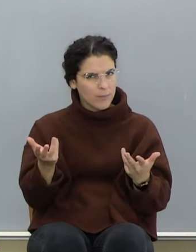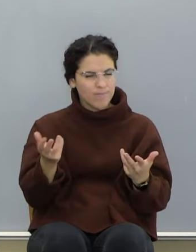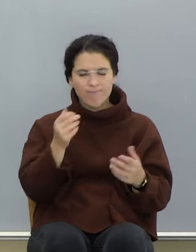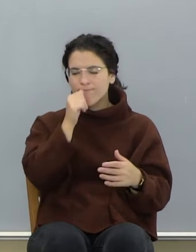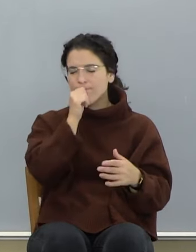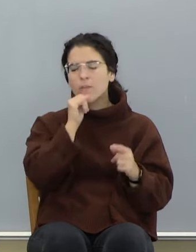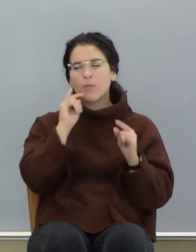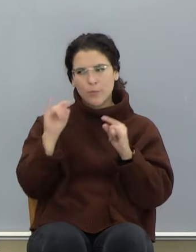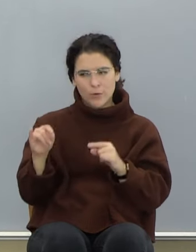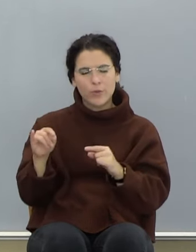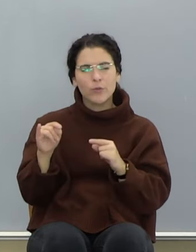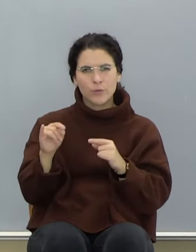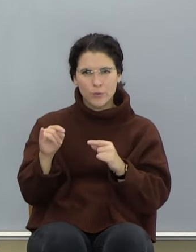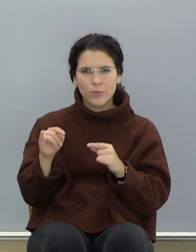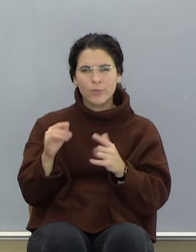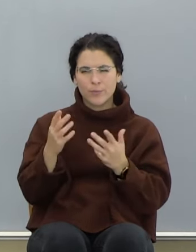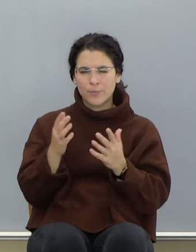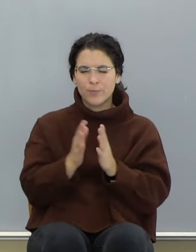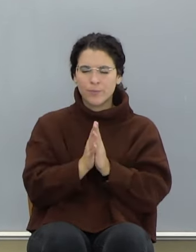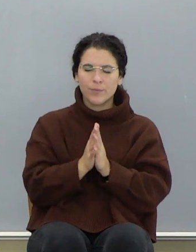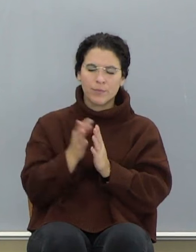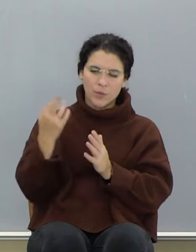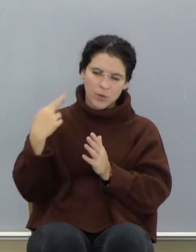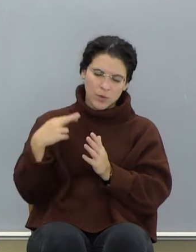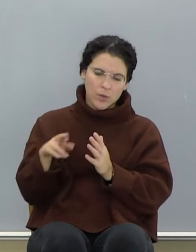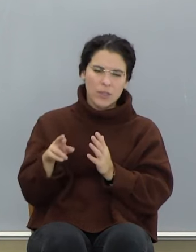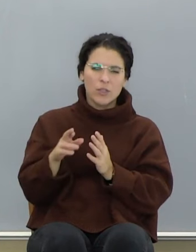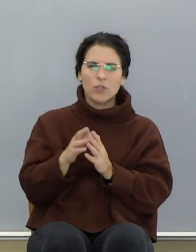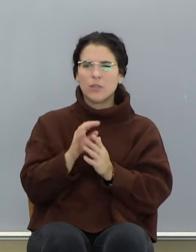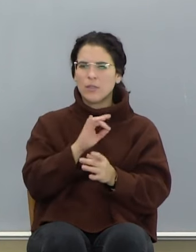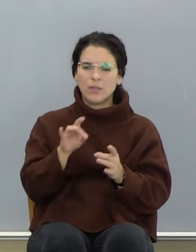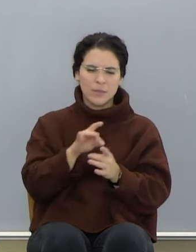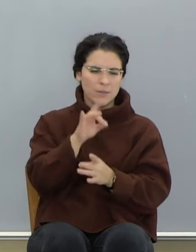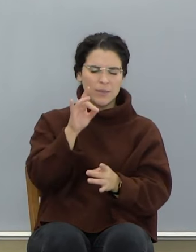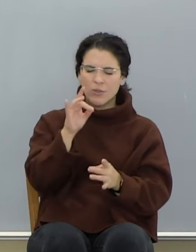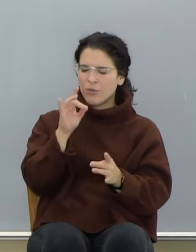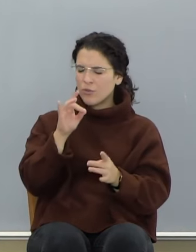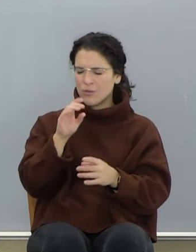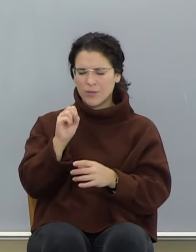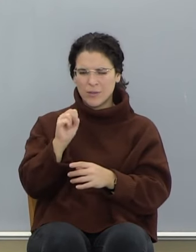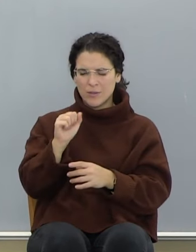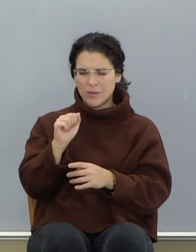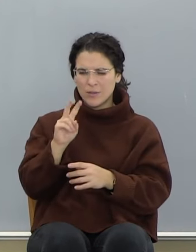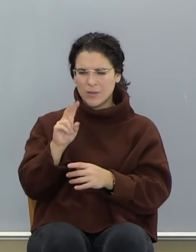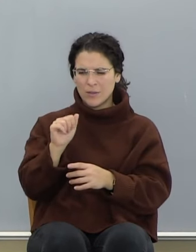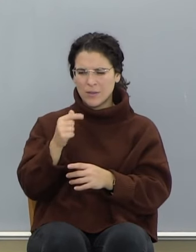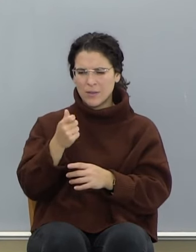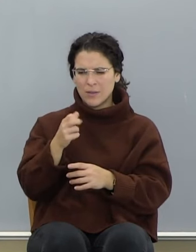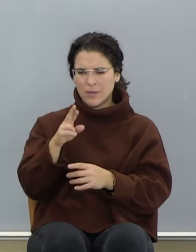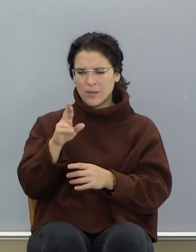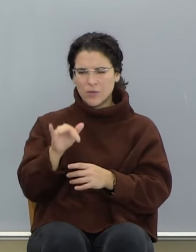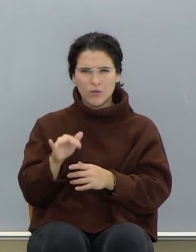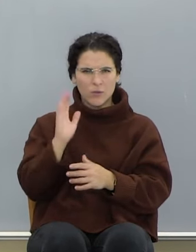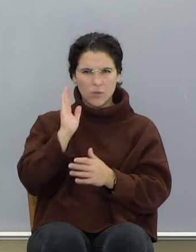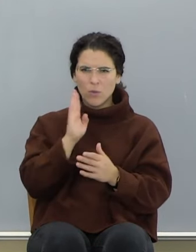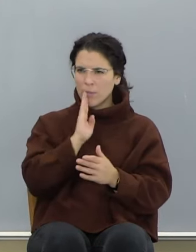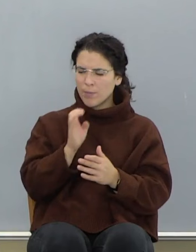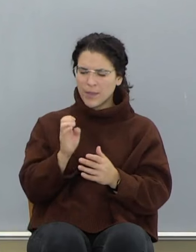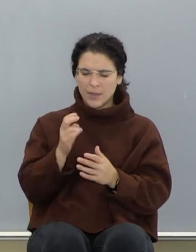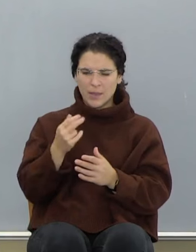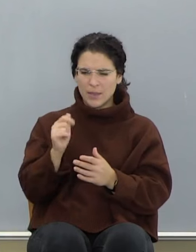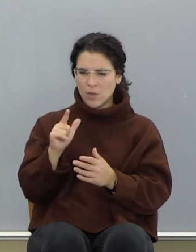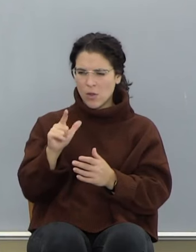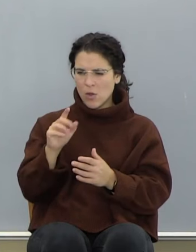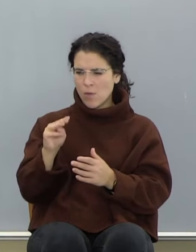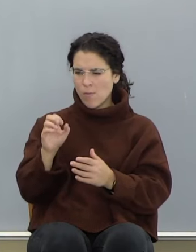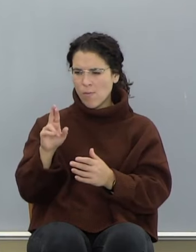Suffer persecution. The religious, the spiritual savagery that's going to be the hallmark